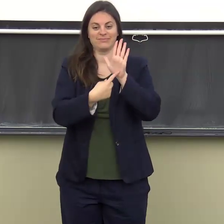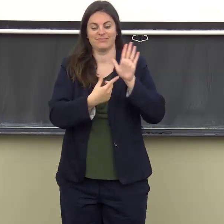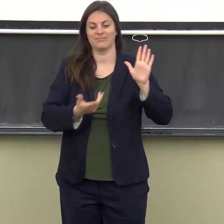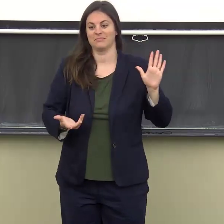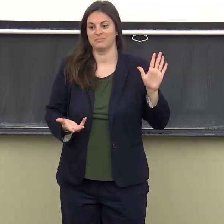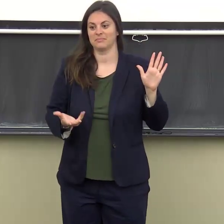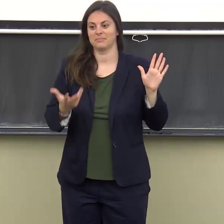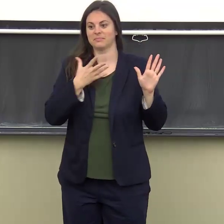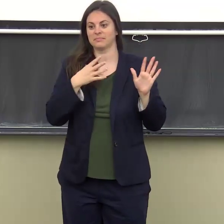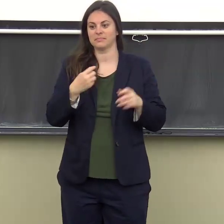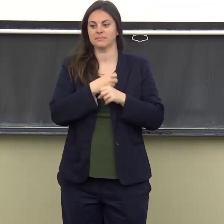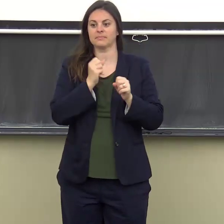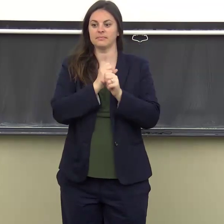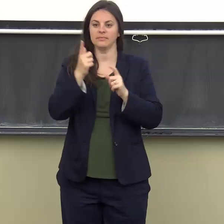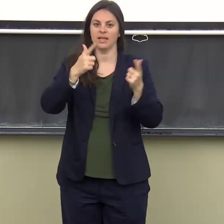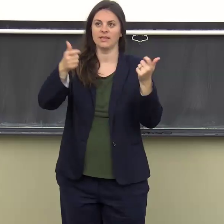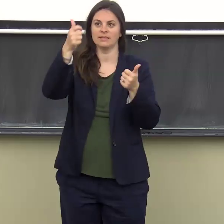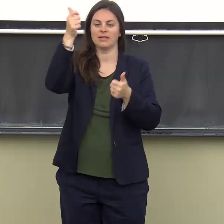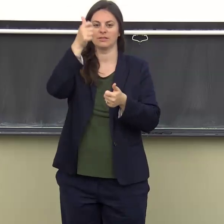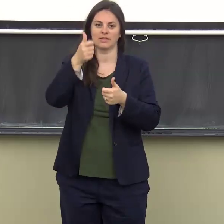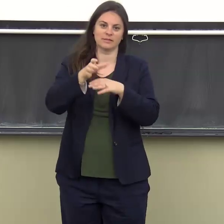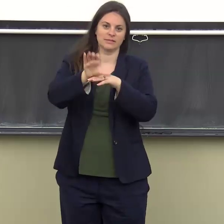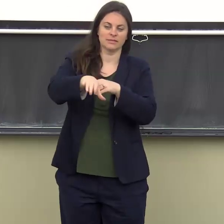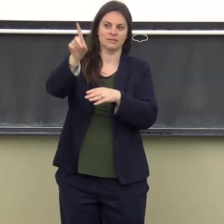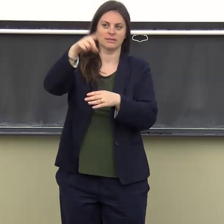And make the executives look.